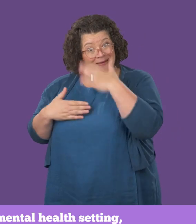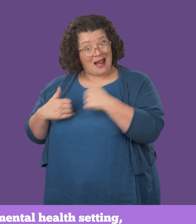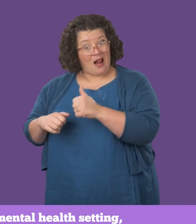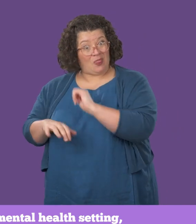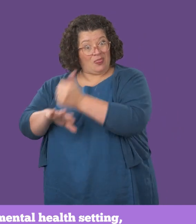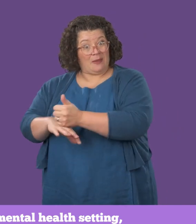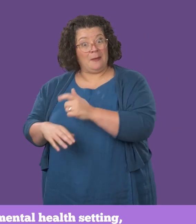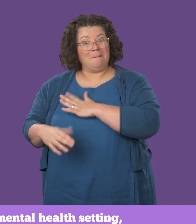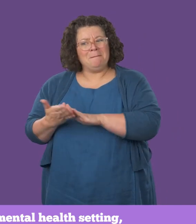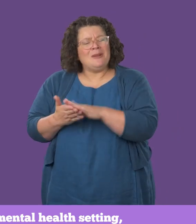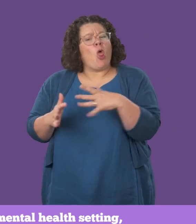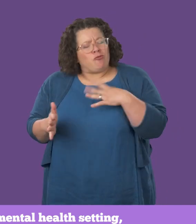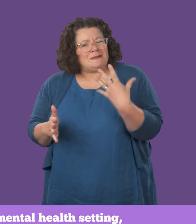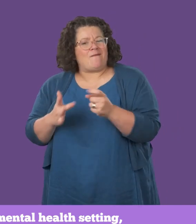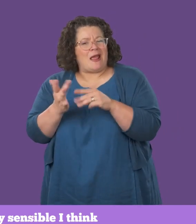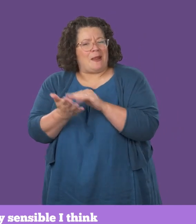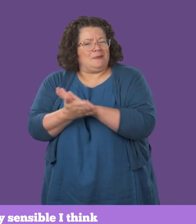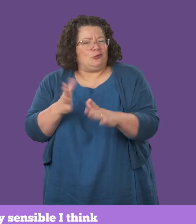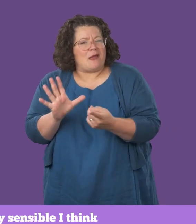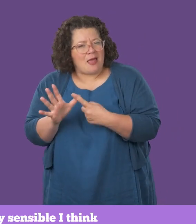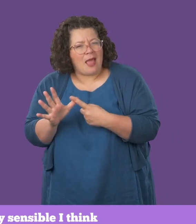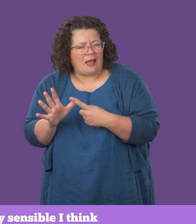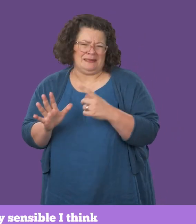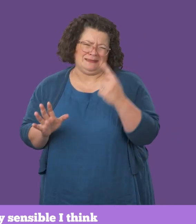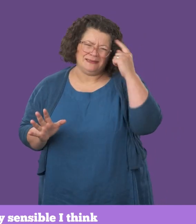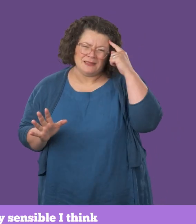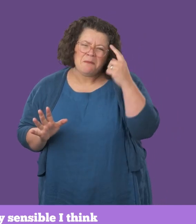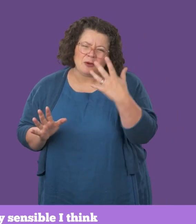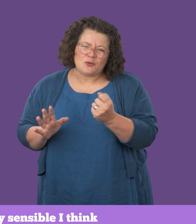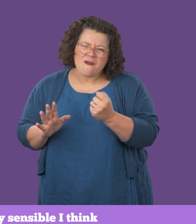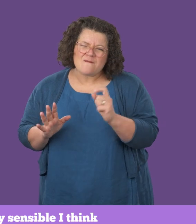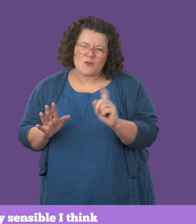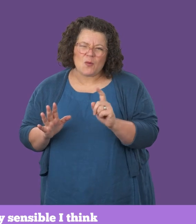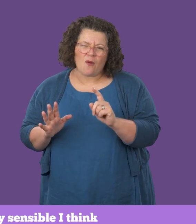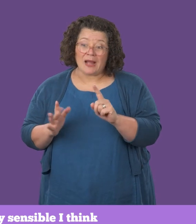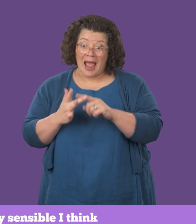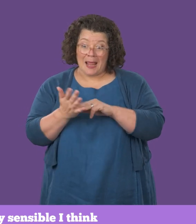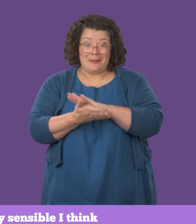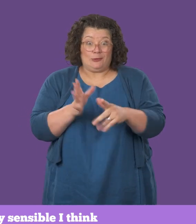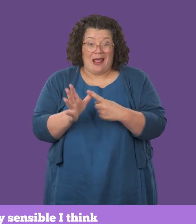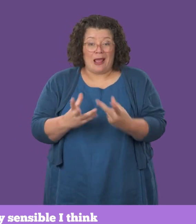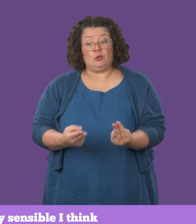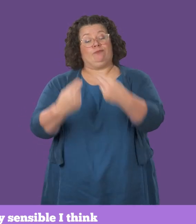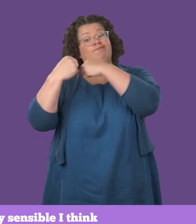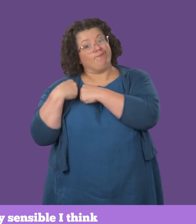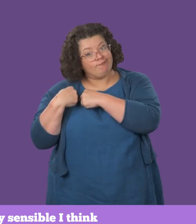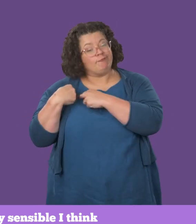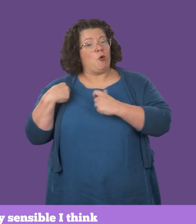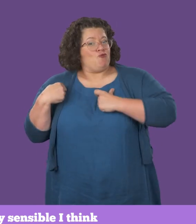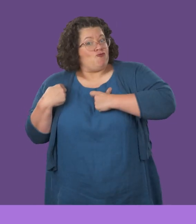obviously there'd be lots of IMHAs already there. And it's entirely sensible, I think, for the IMHA to then take on that role of the Care